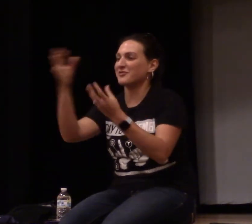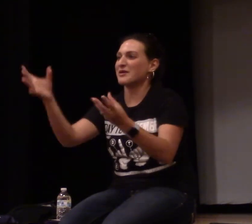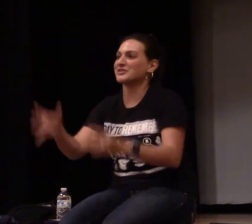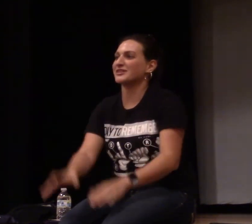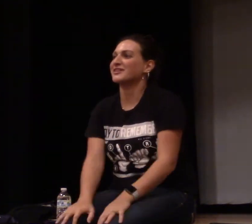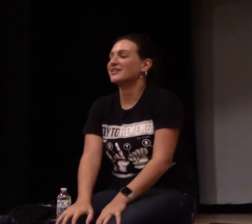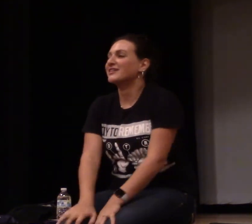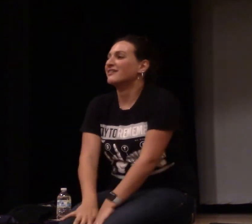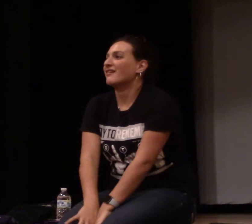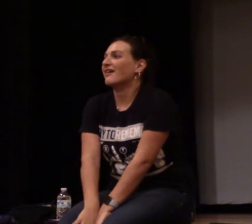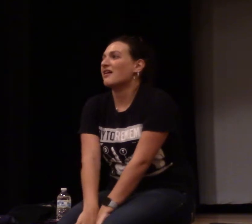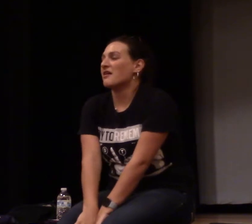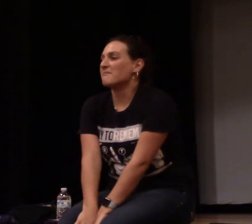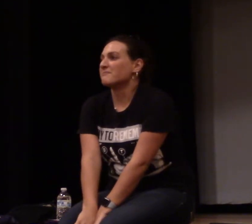information.